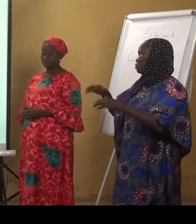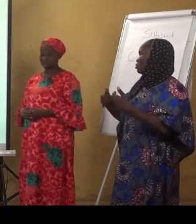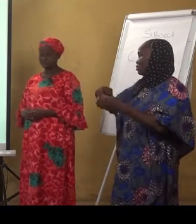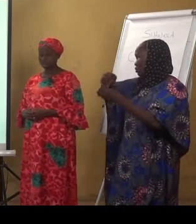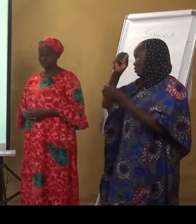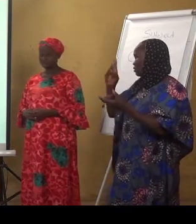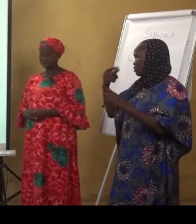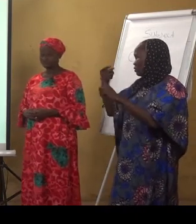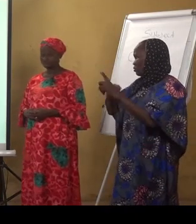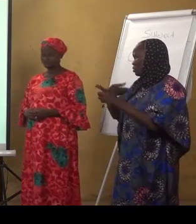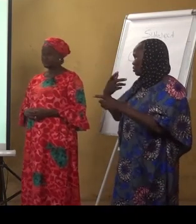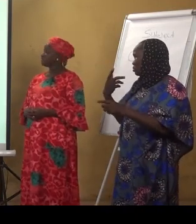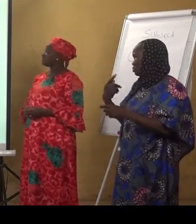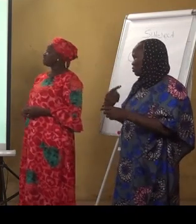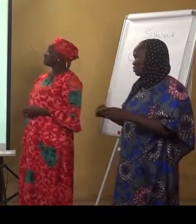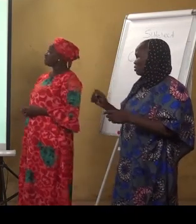the episode.